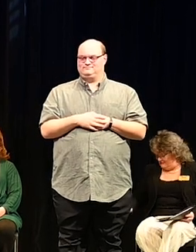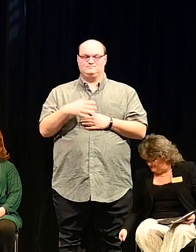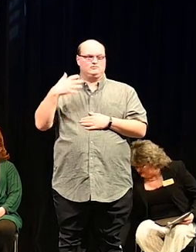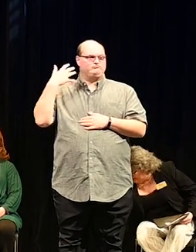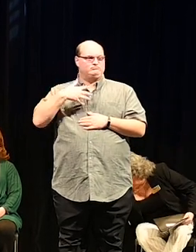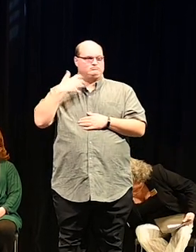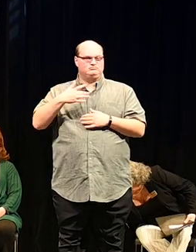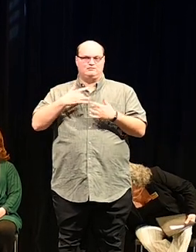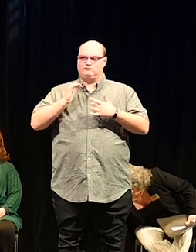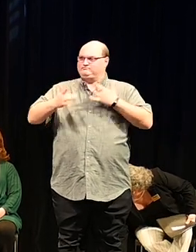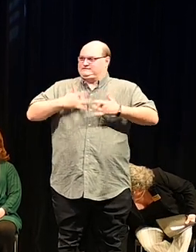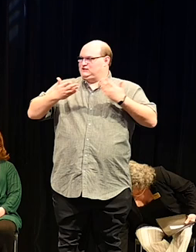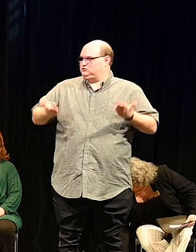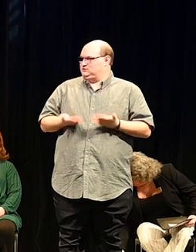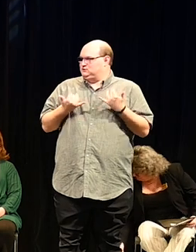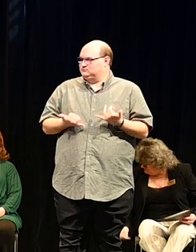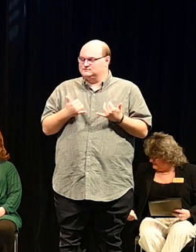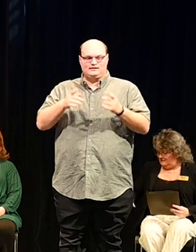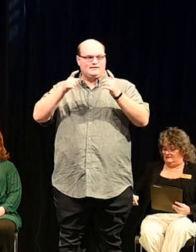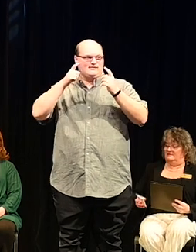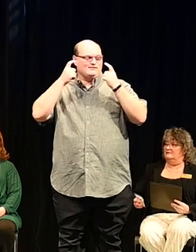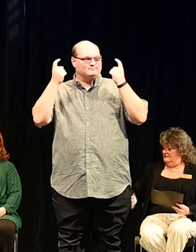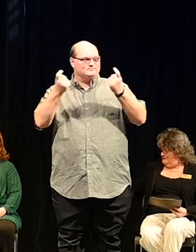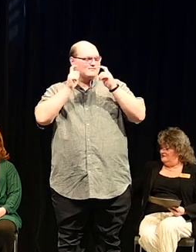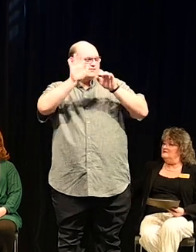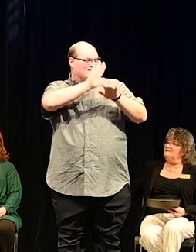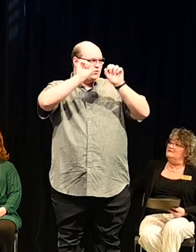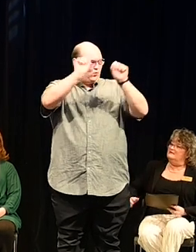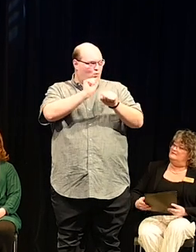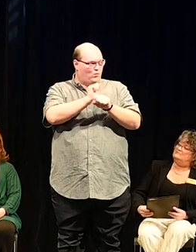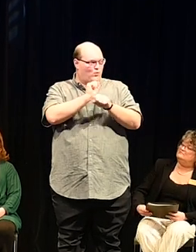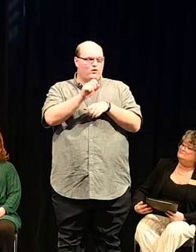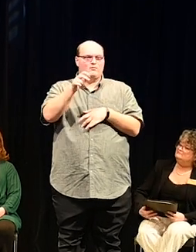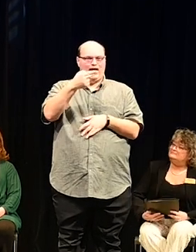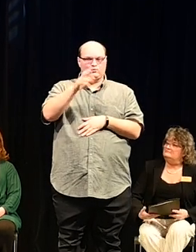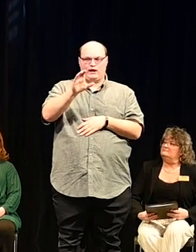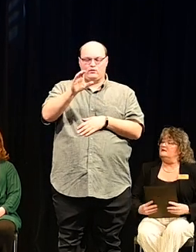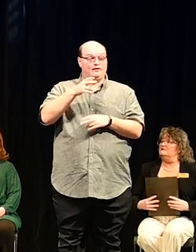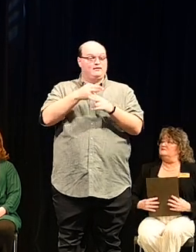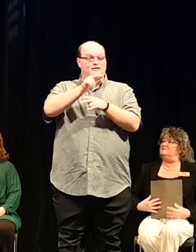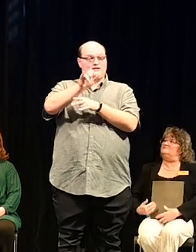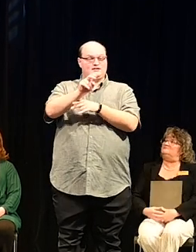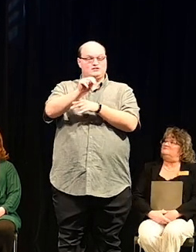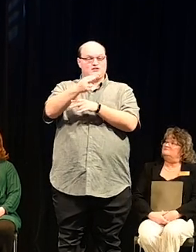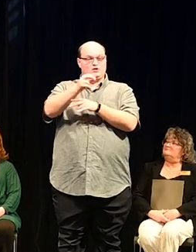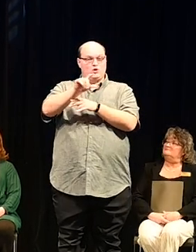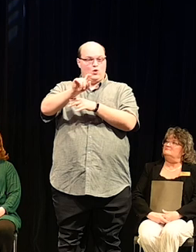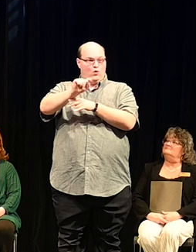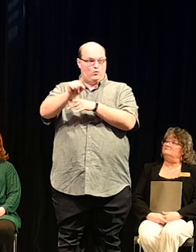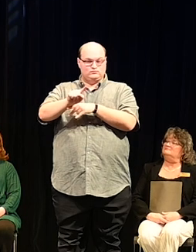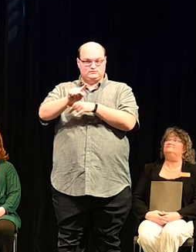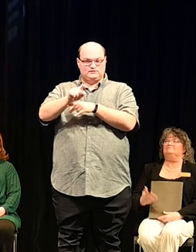Absolutely thrilled to be here to celebrate the incredible work done by Howard County. My name's Jen Holtz. I am one of